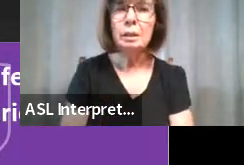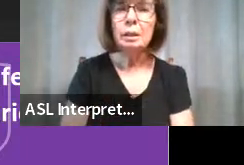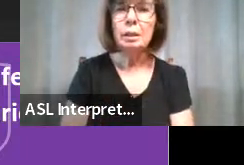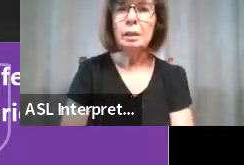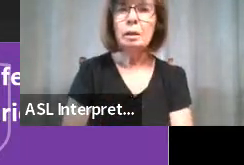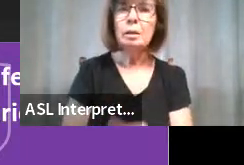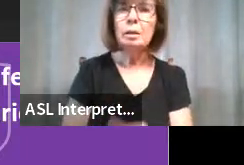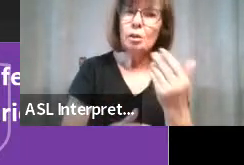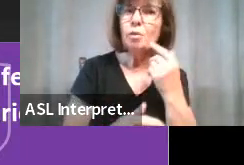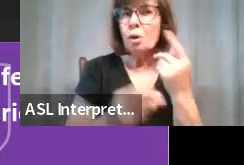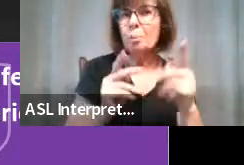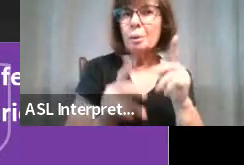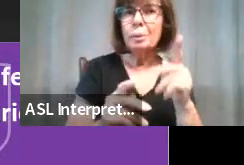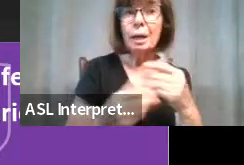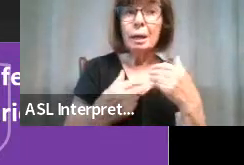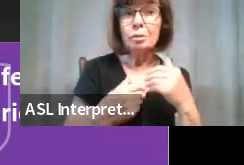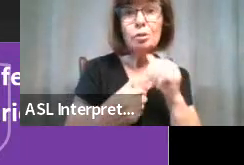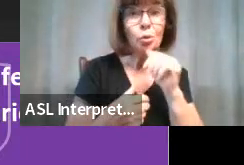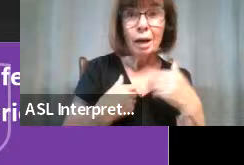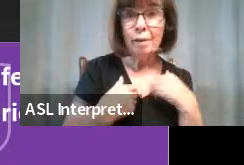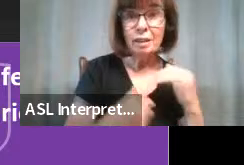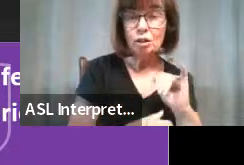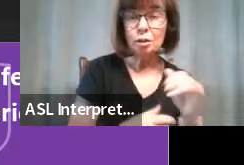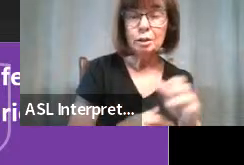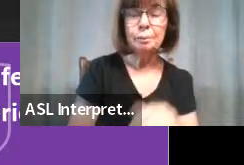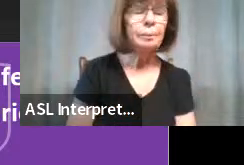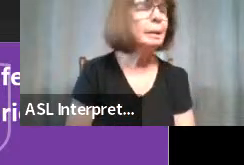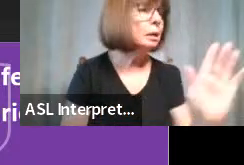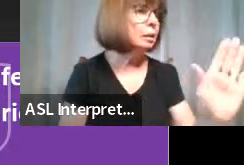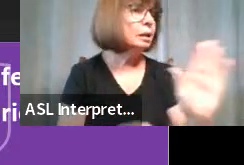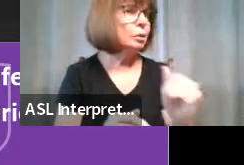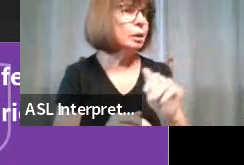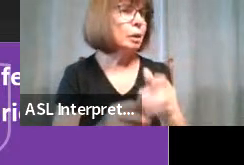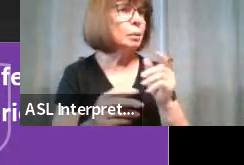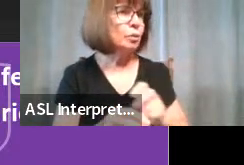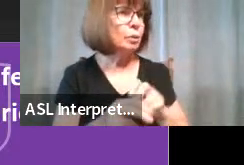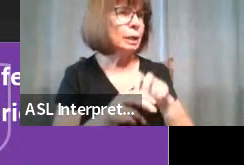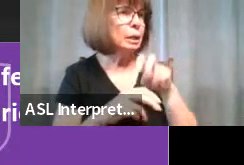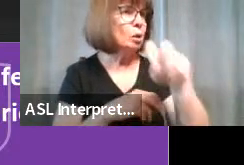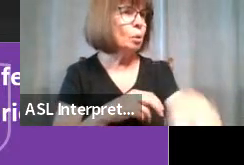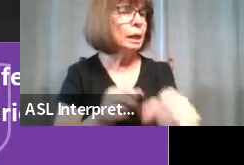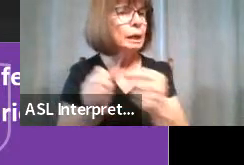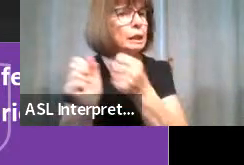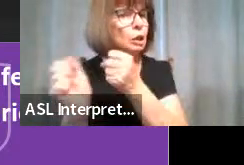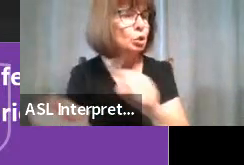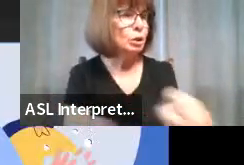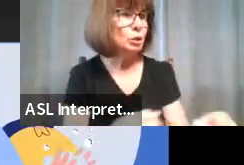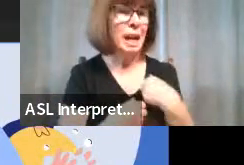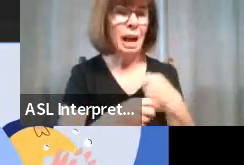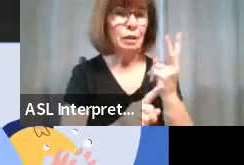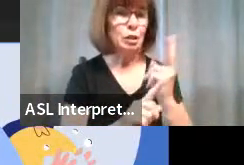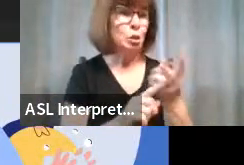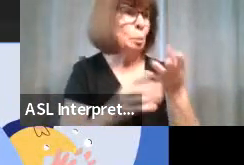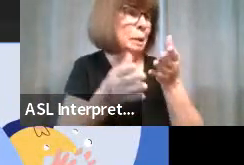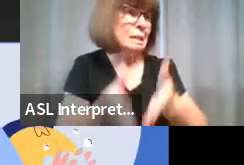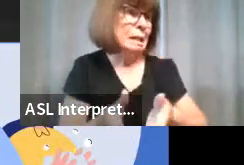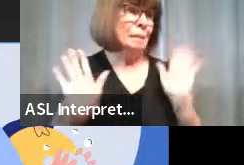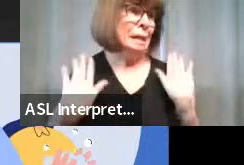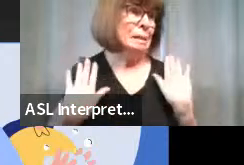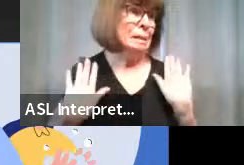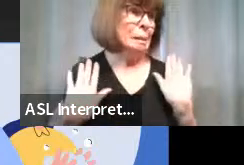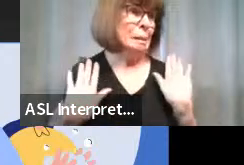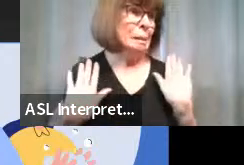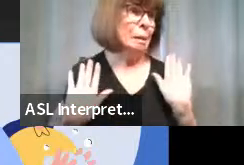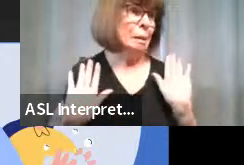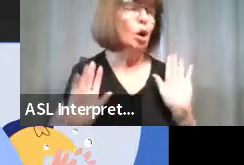that. This is great. And I'm wondering if we can jump into strategies. We just have 2 minutes left for this section. Sure. Let's go with the